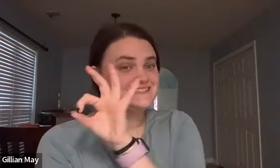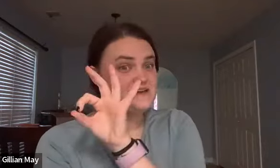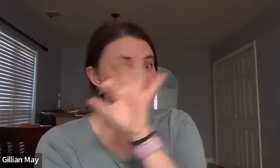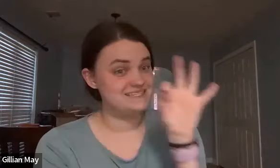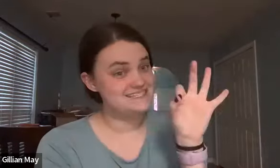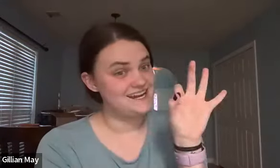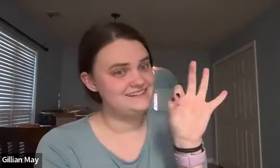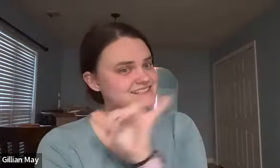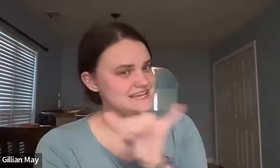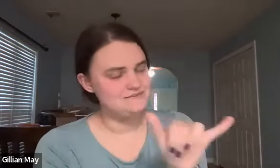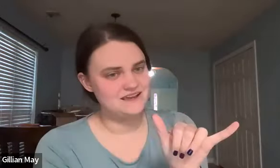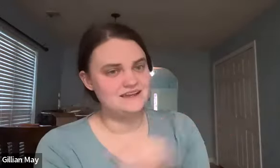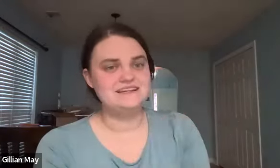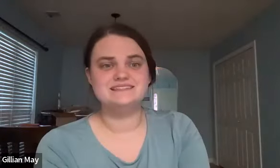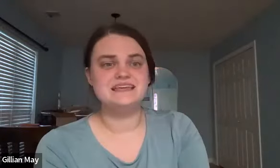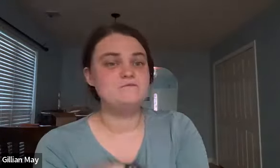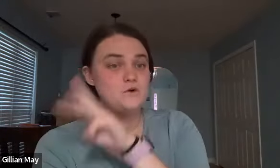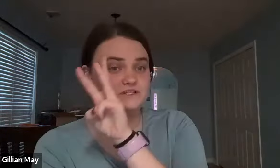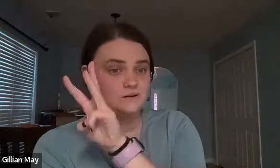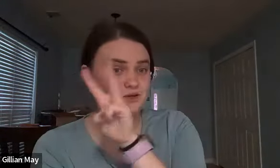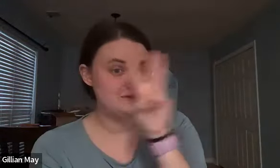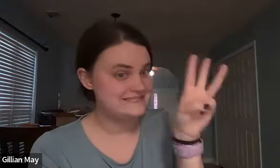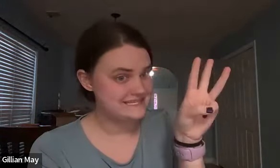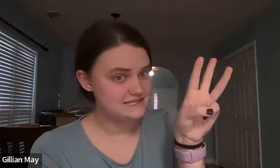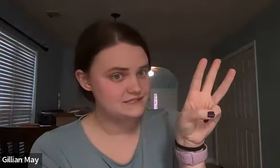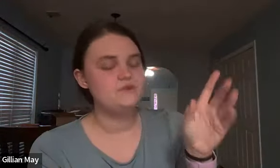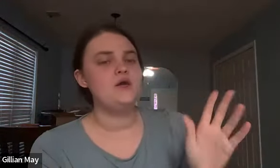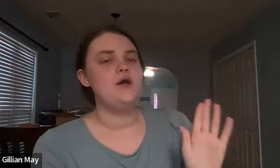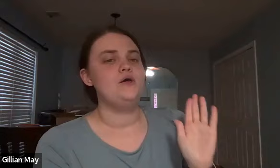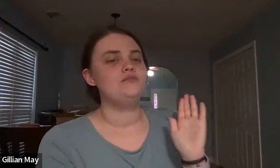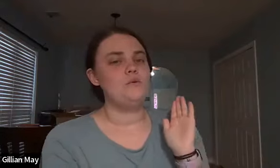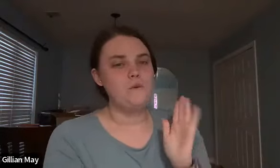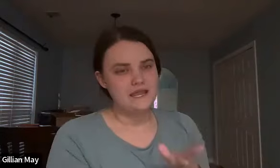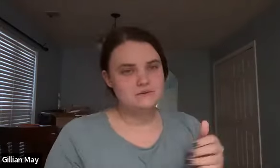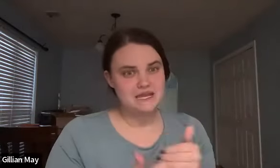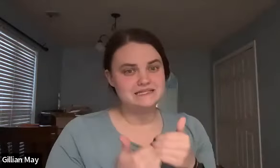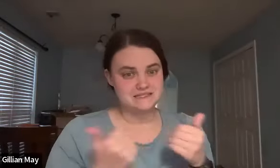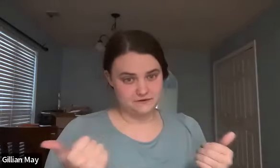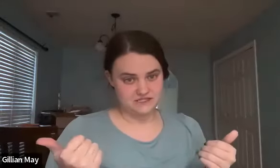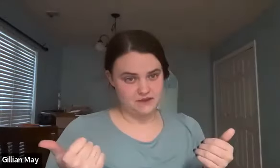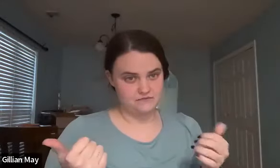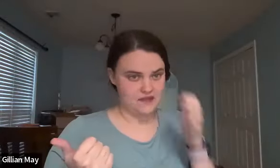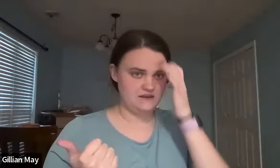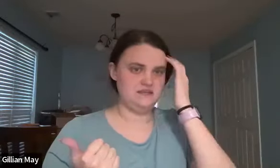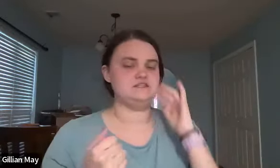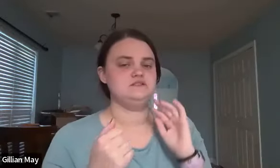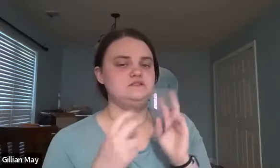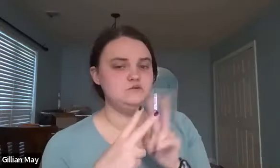F, this is 9, same sign. It's the same for W and 6. The way you would make a difference about that is 2